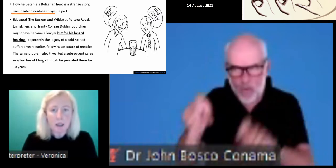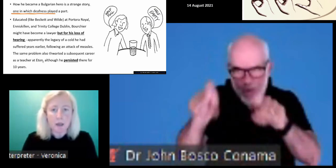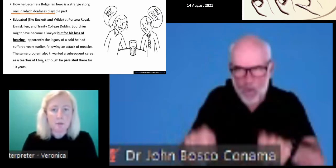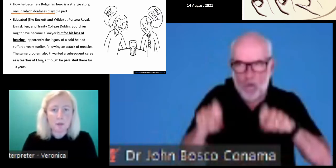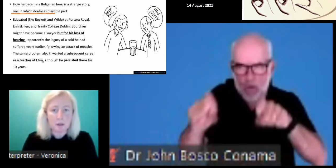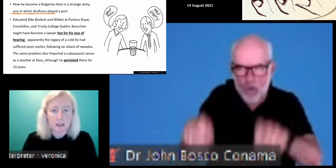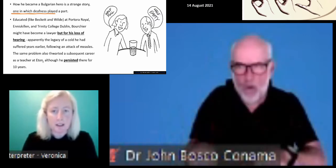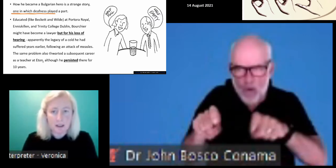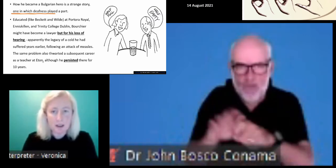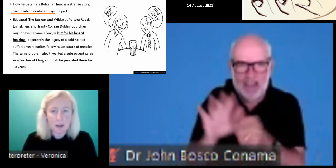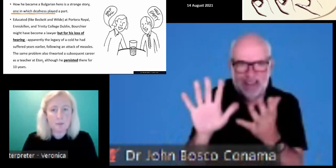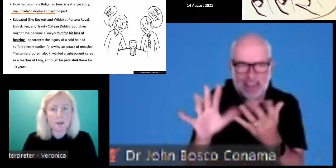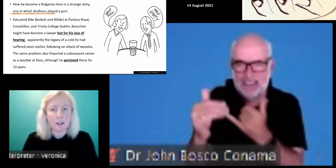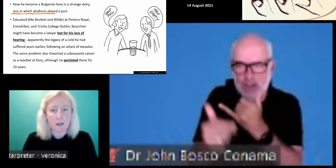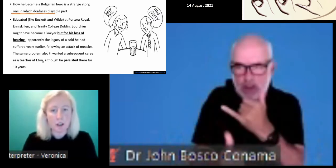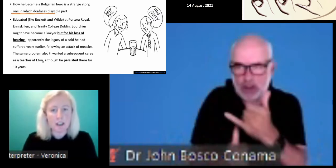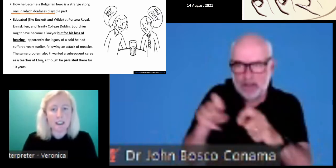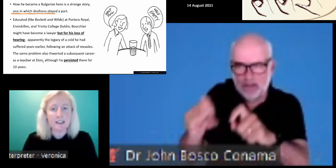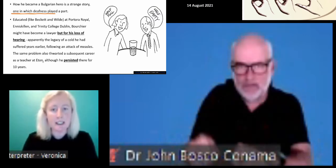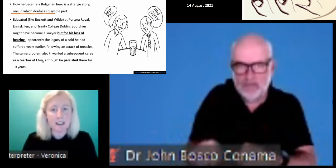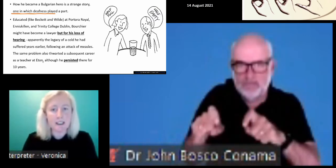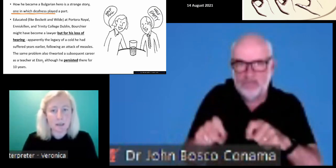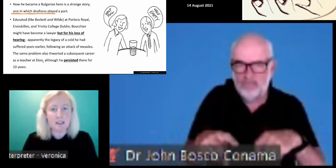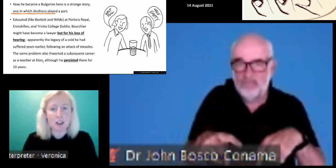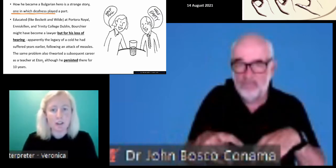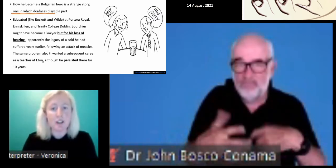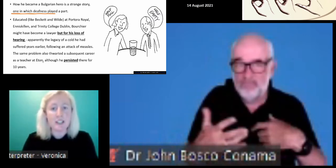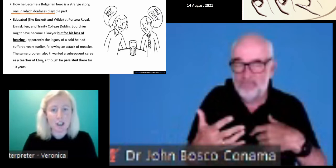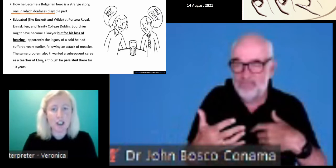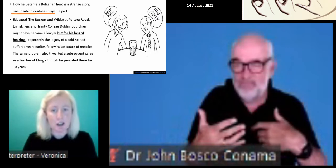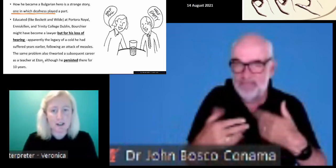He was promoted as a teacher, but unfortunately stayed in the same position for 10 years.